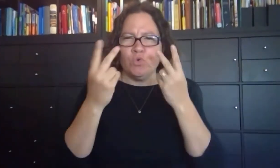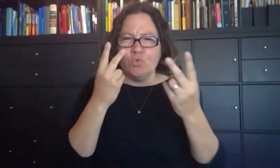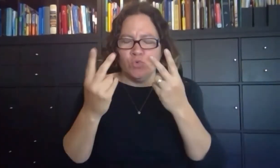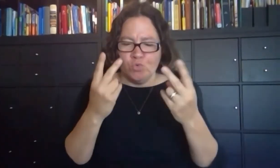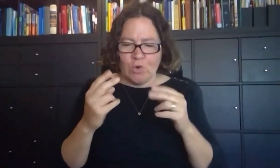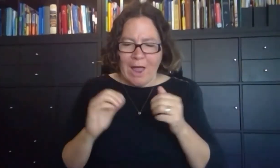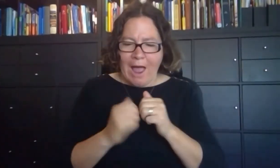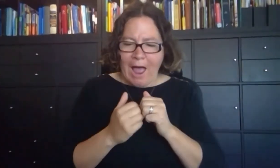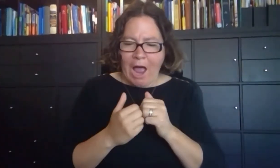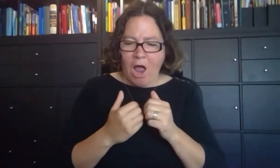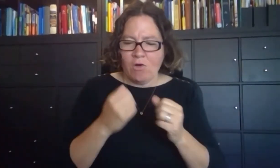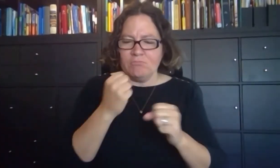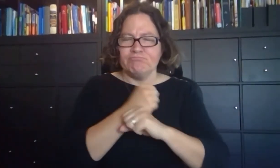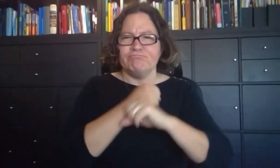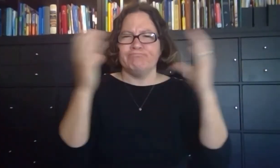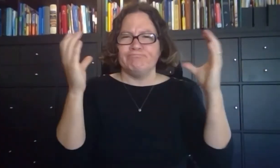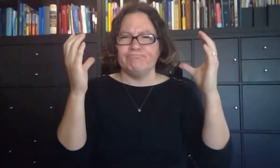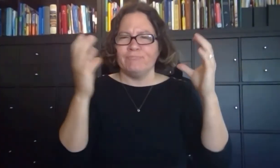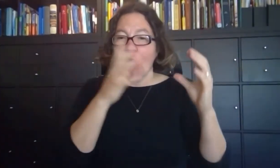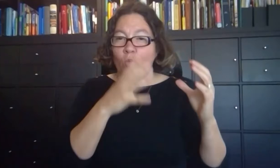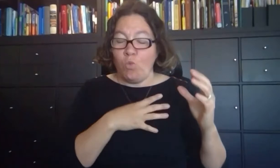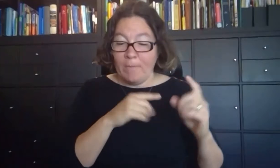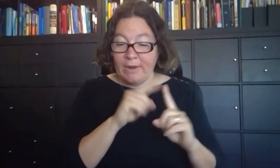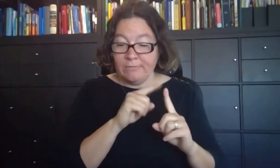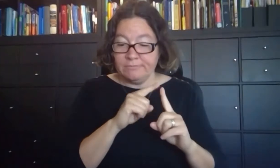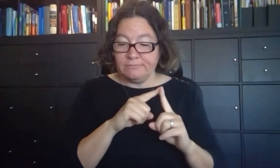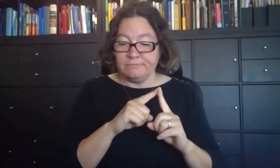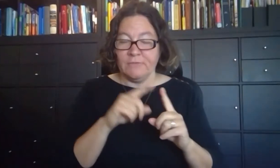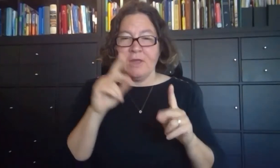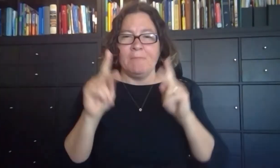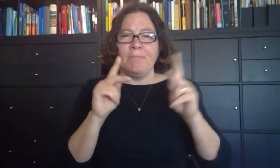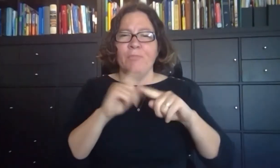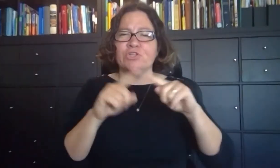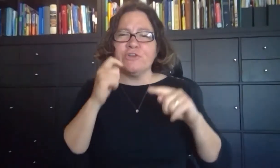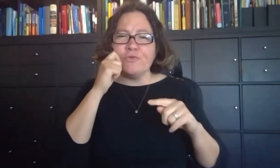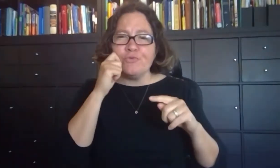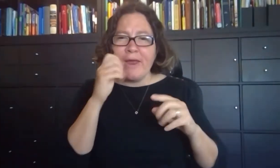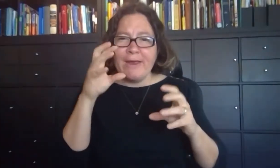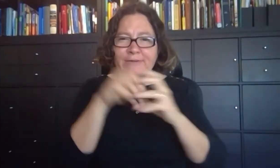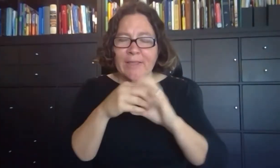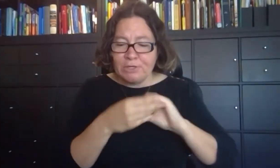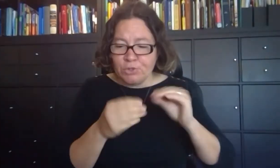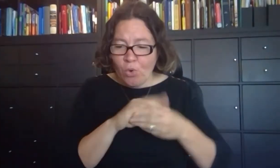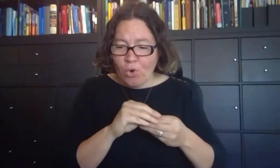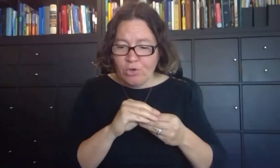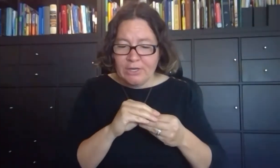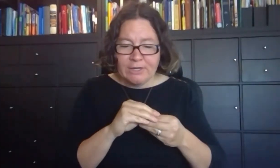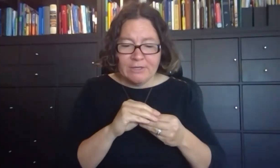reimagine a different way, to put on some new glasses and think